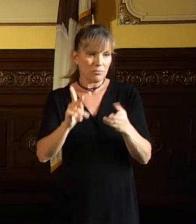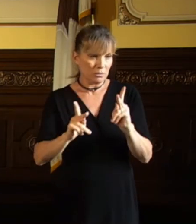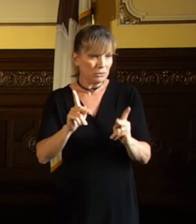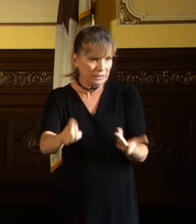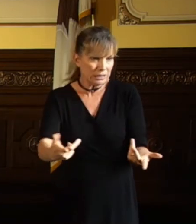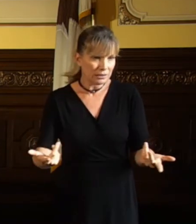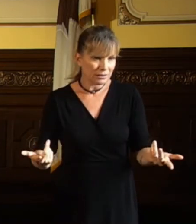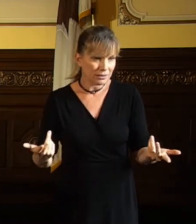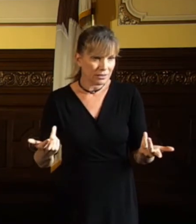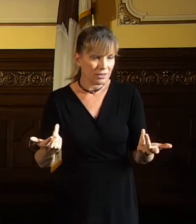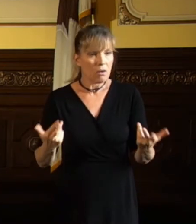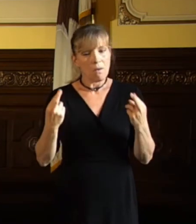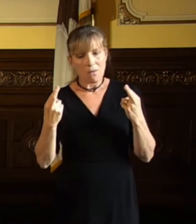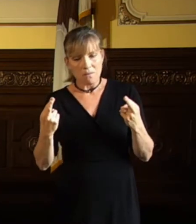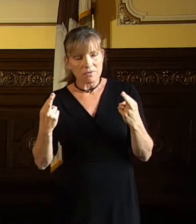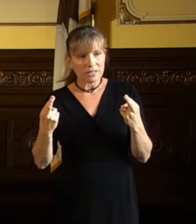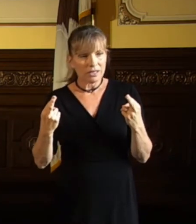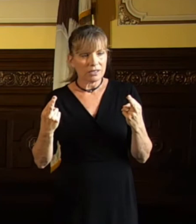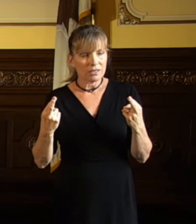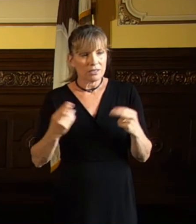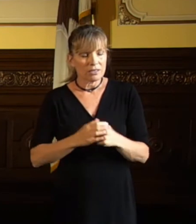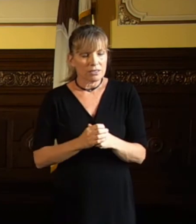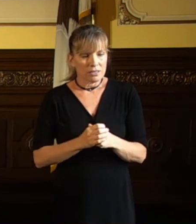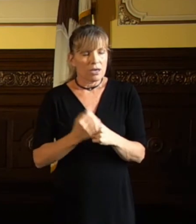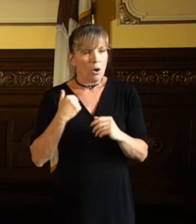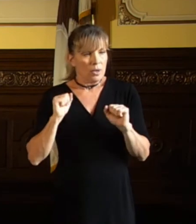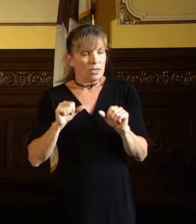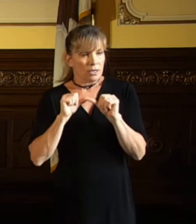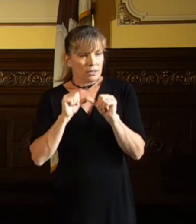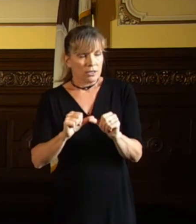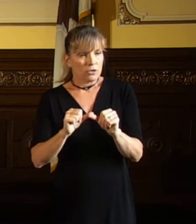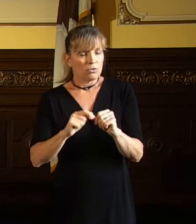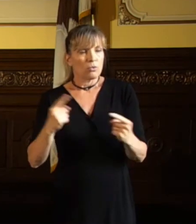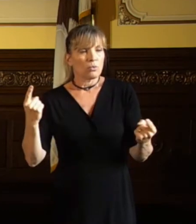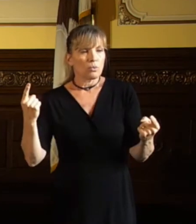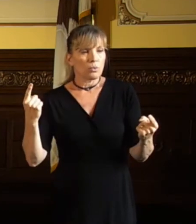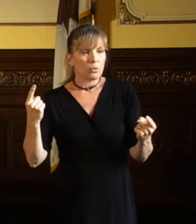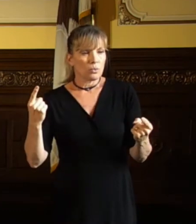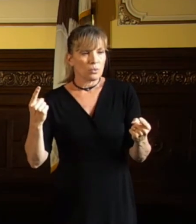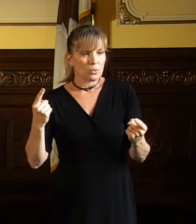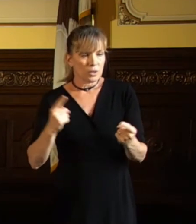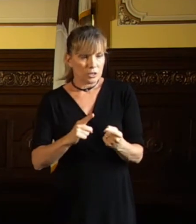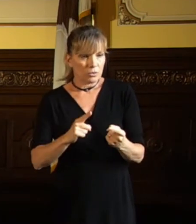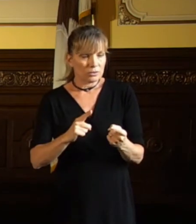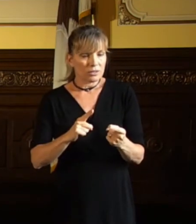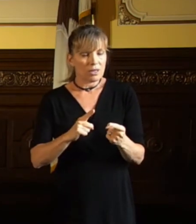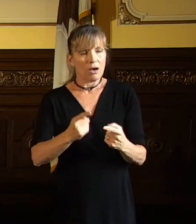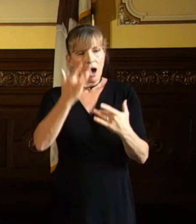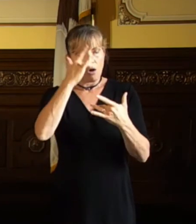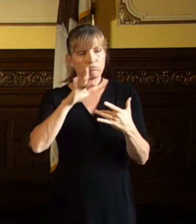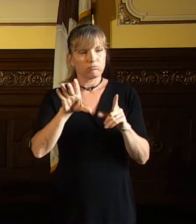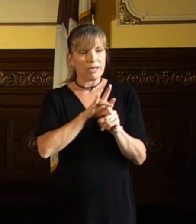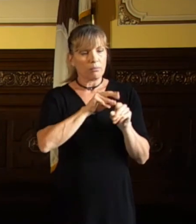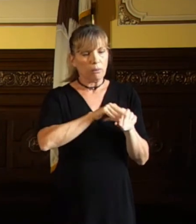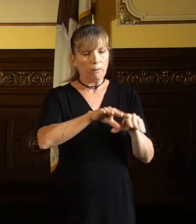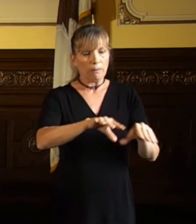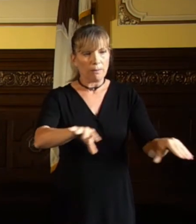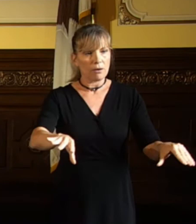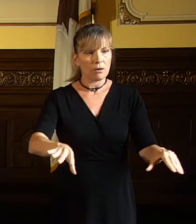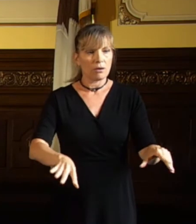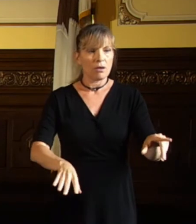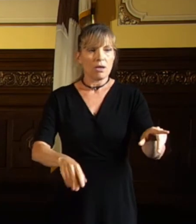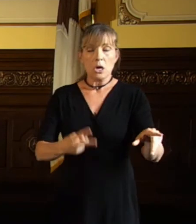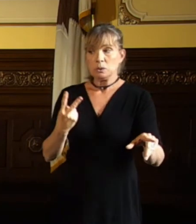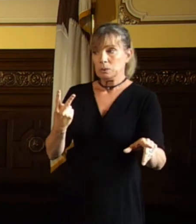And, hopefully we can continue to reduce the outbreaks. And then just real two quick